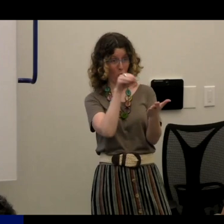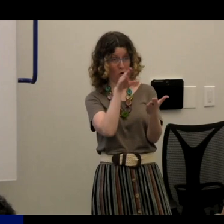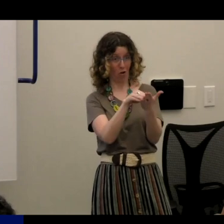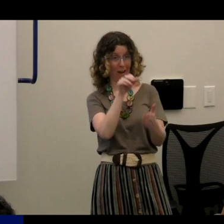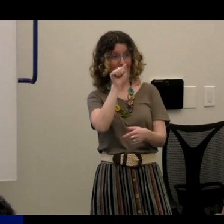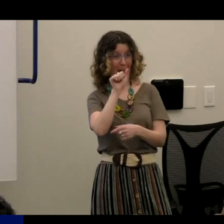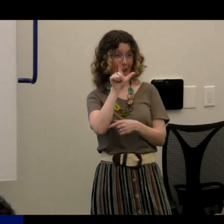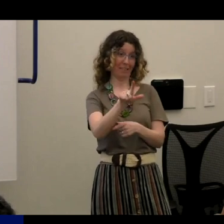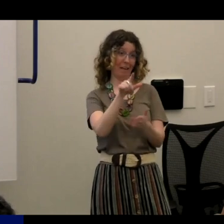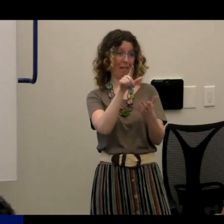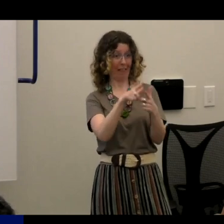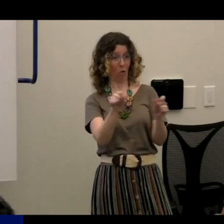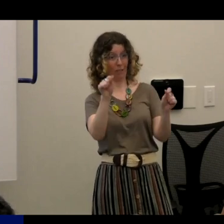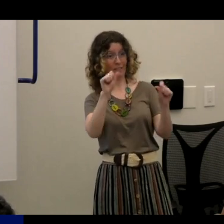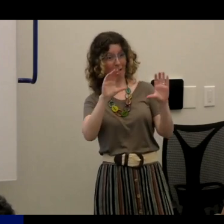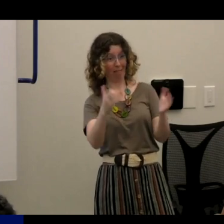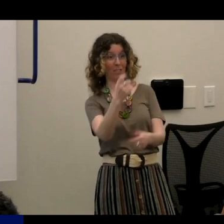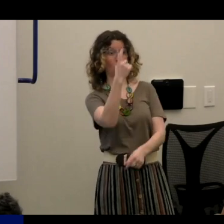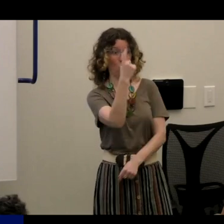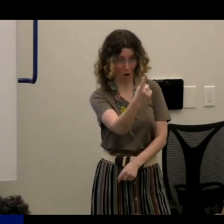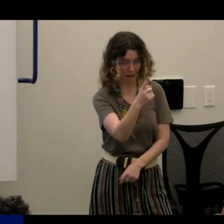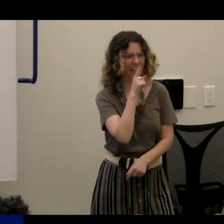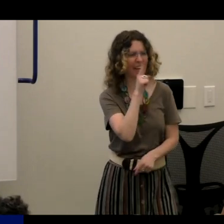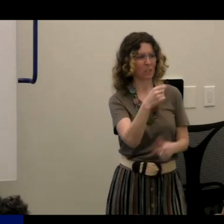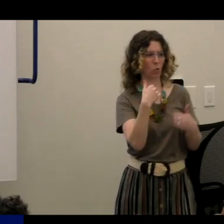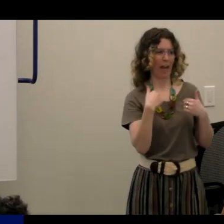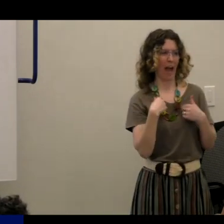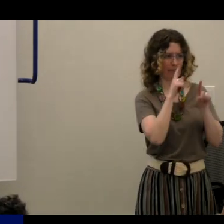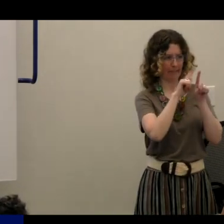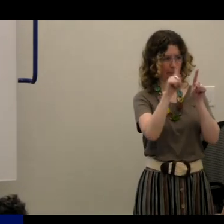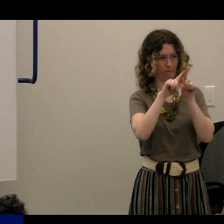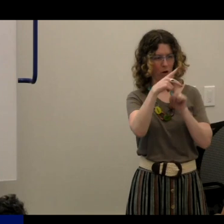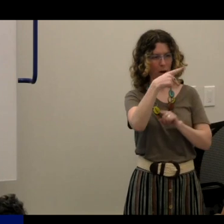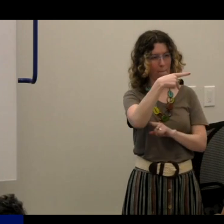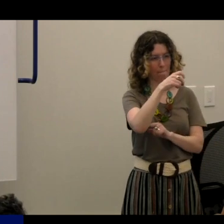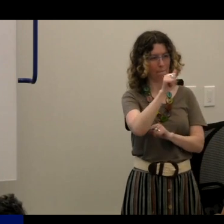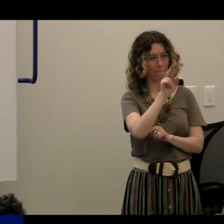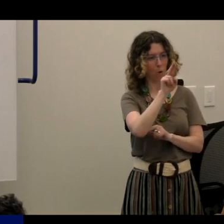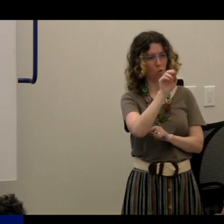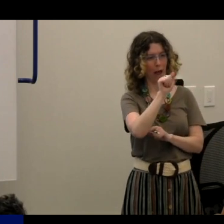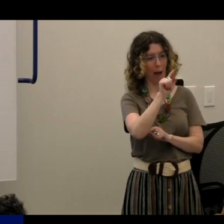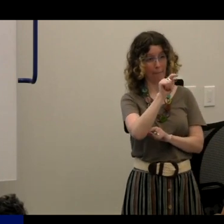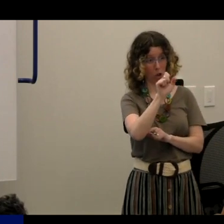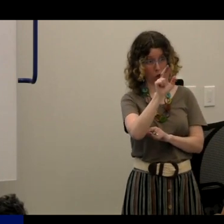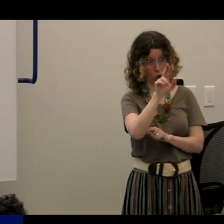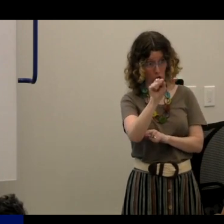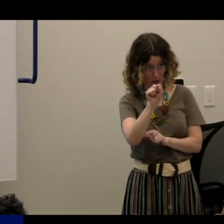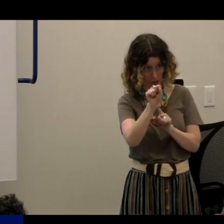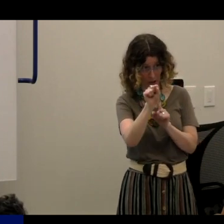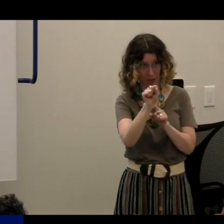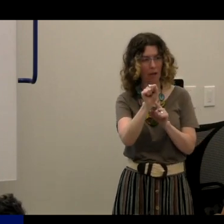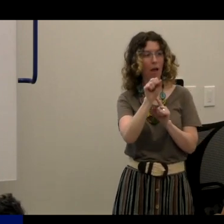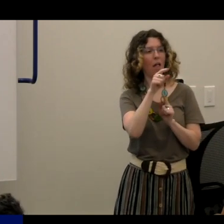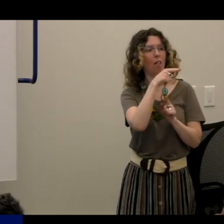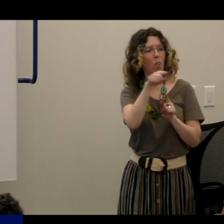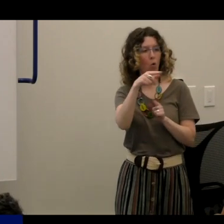First thing that you learn is in American Sign Language class, ASL 1, is there are different palm